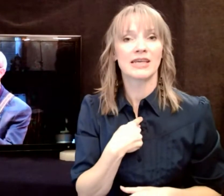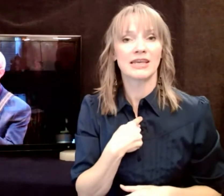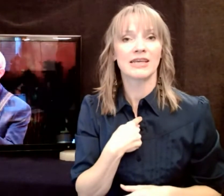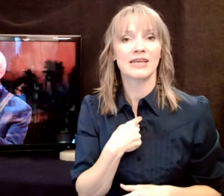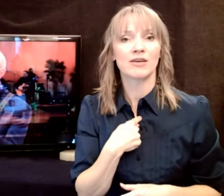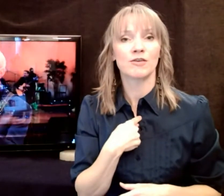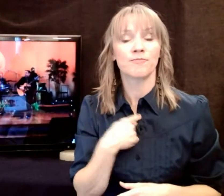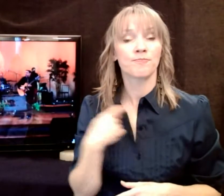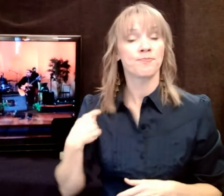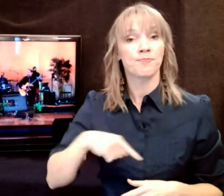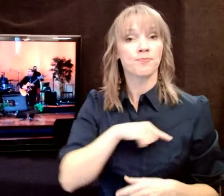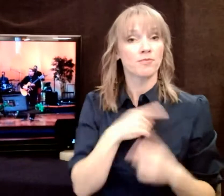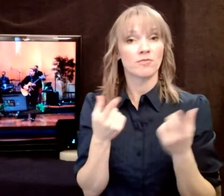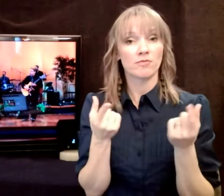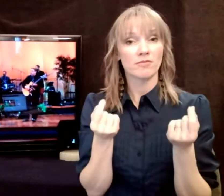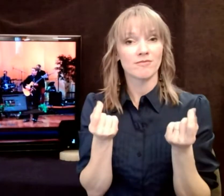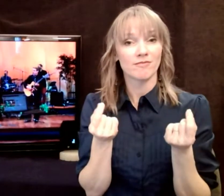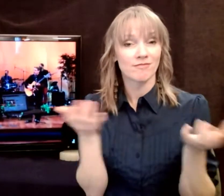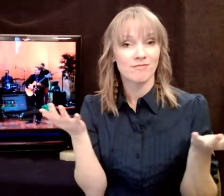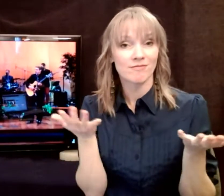me. What will we do?